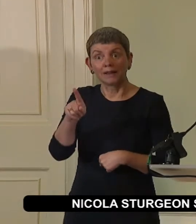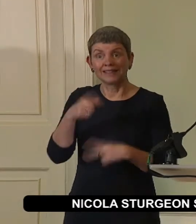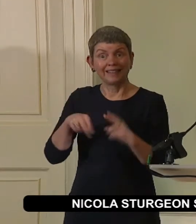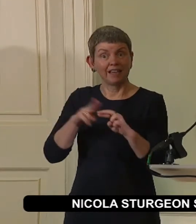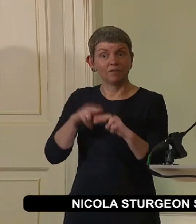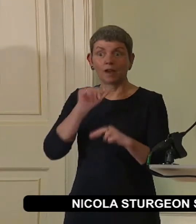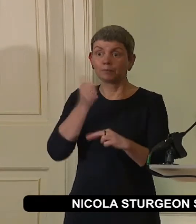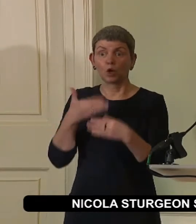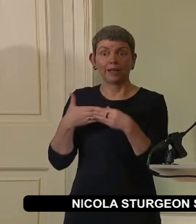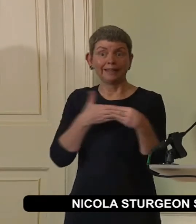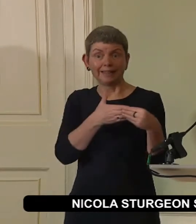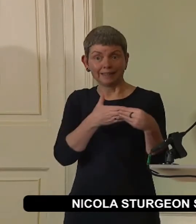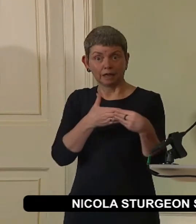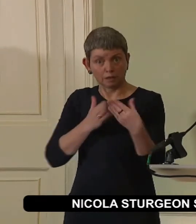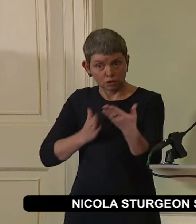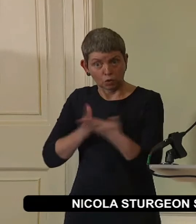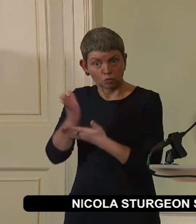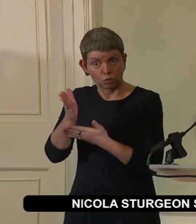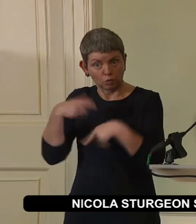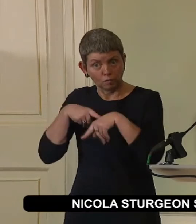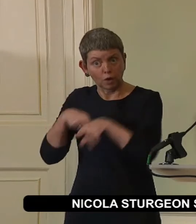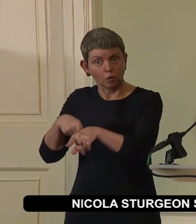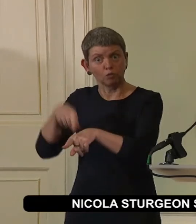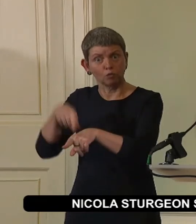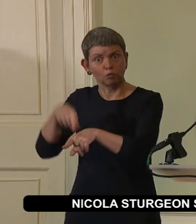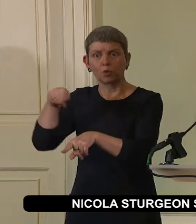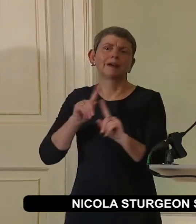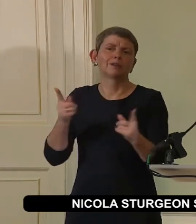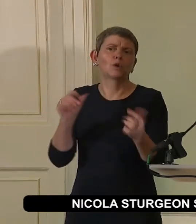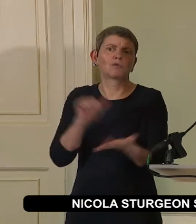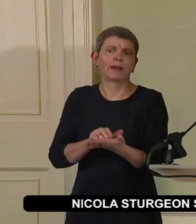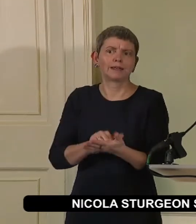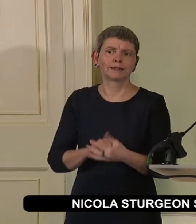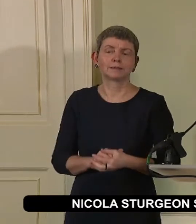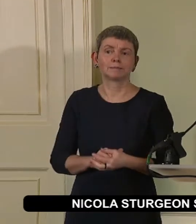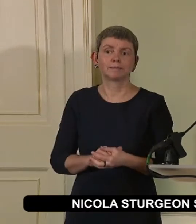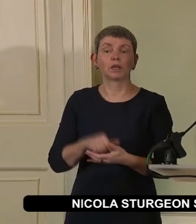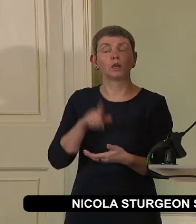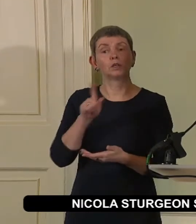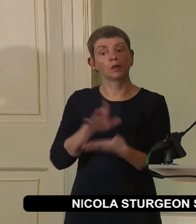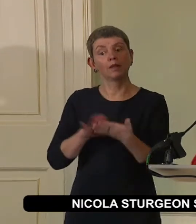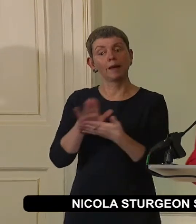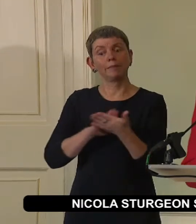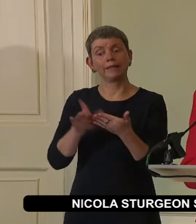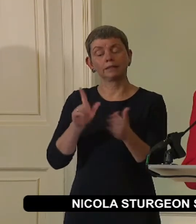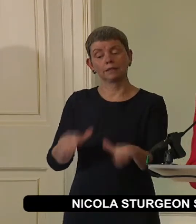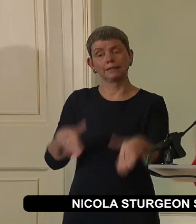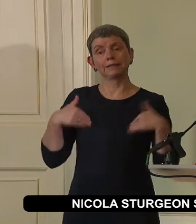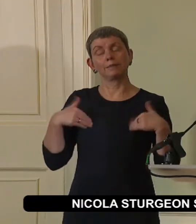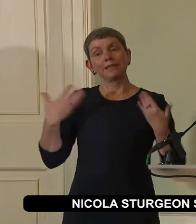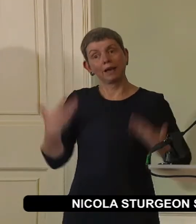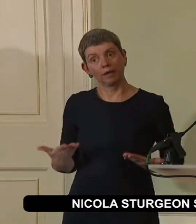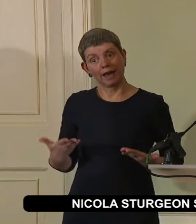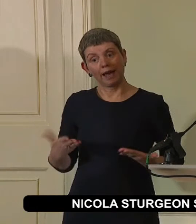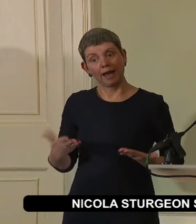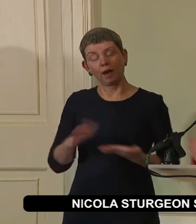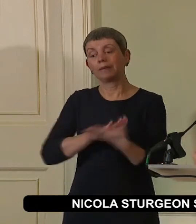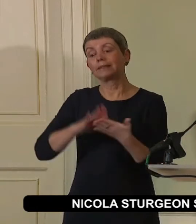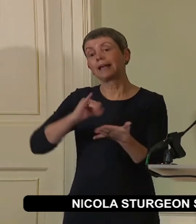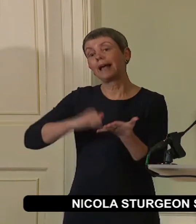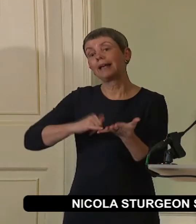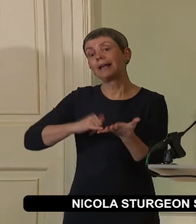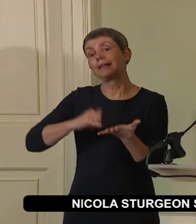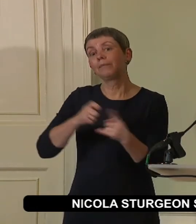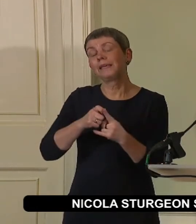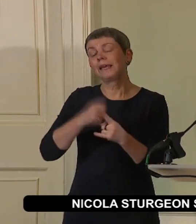see it through. By making my decision clear now, I free the SNP to choose the path it believes to be the right one, without